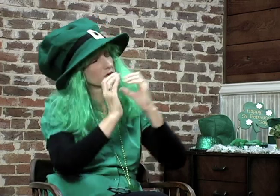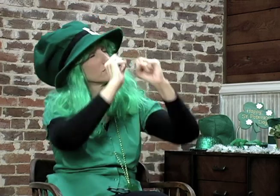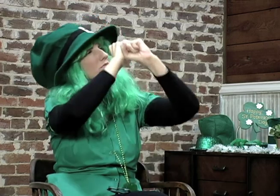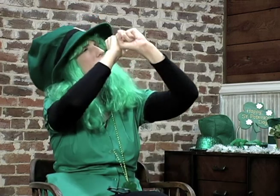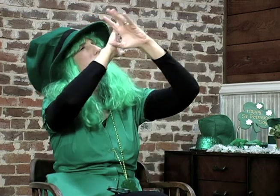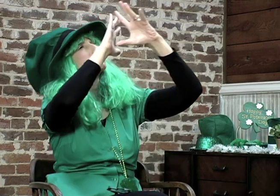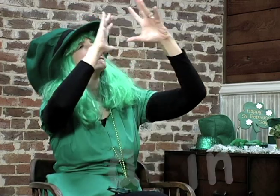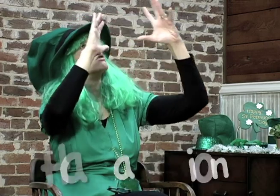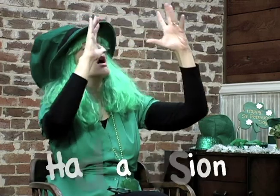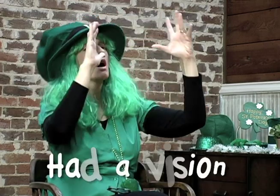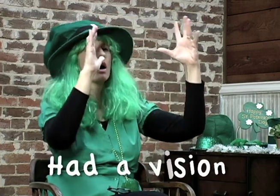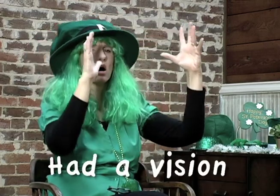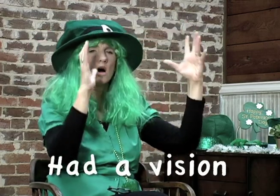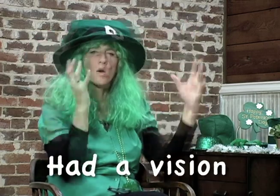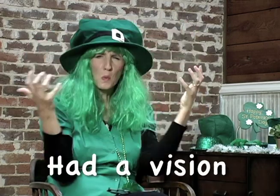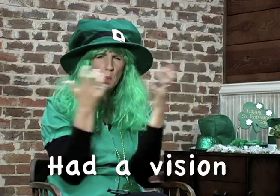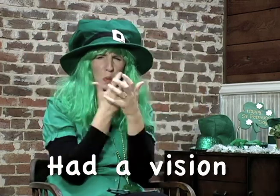was sleeping there, he had a vision.